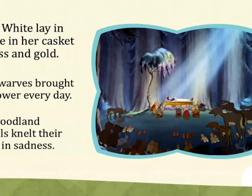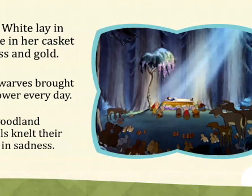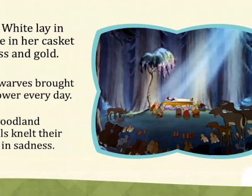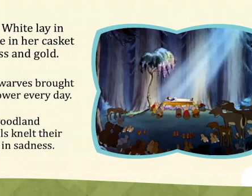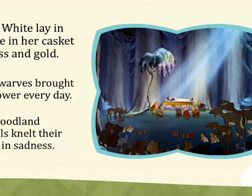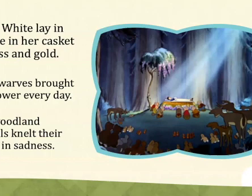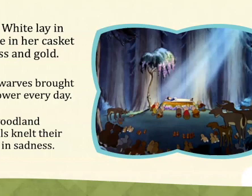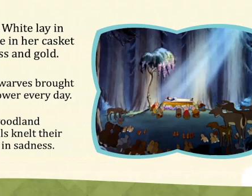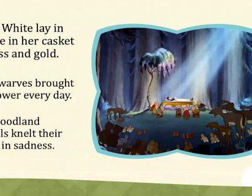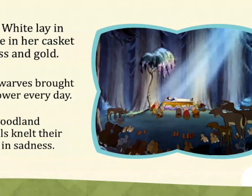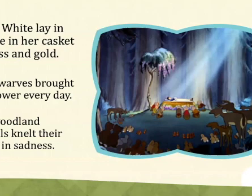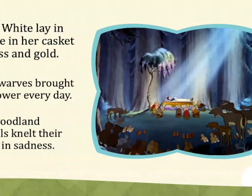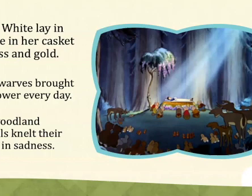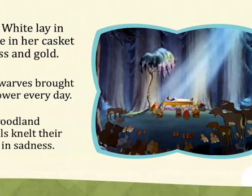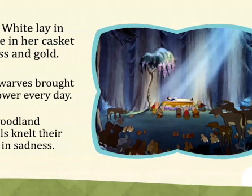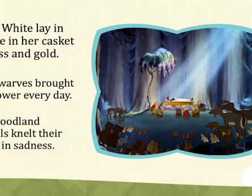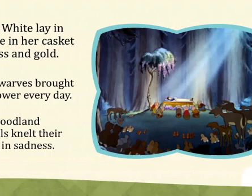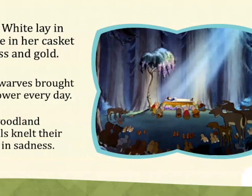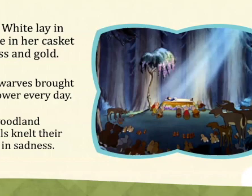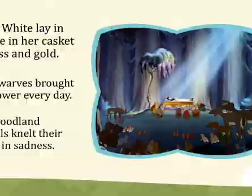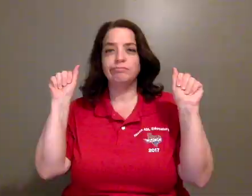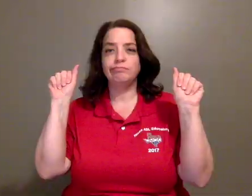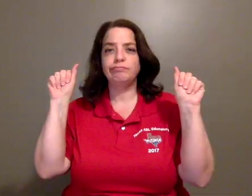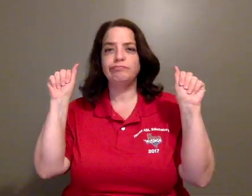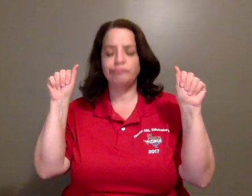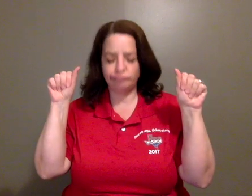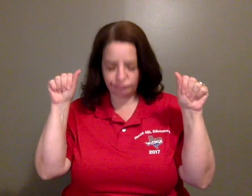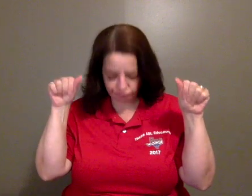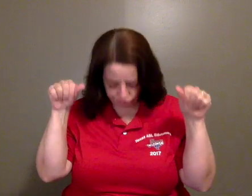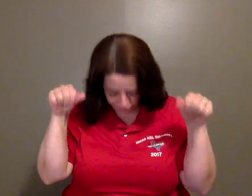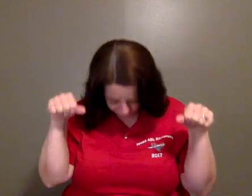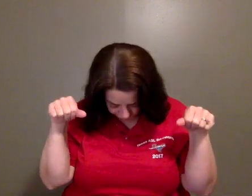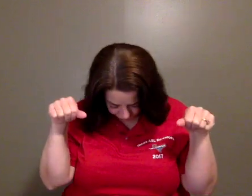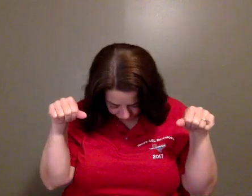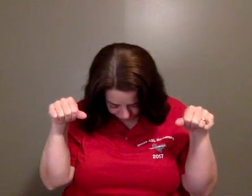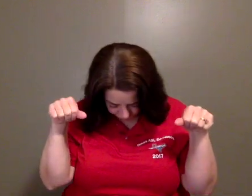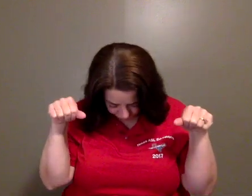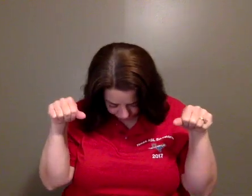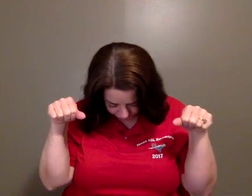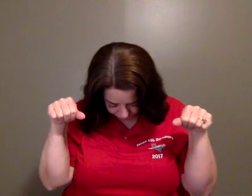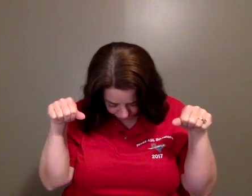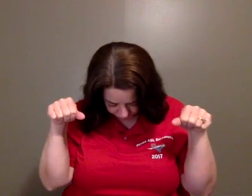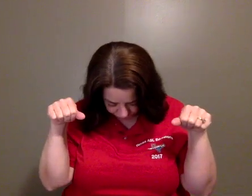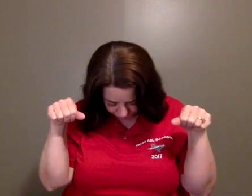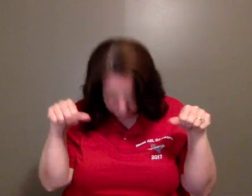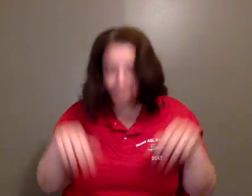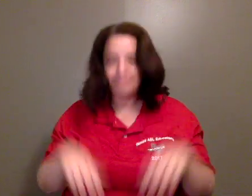their heads. So you can think about use an S hand shape like this to bow their heads, and there's more than one of them, so I'd use both